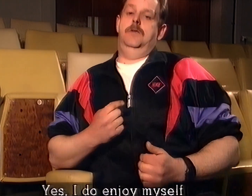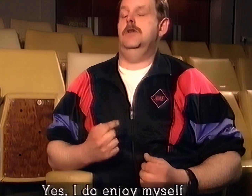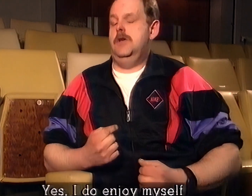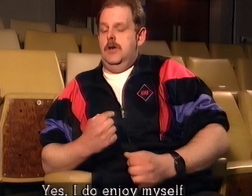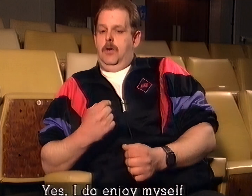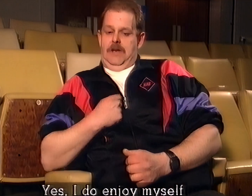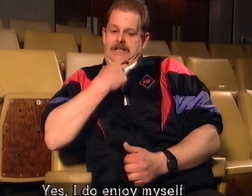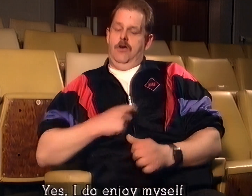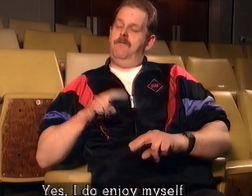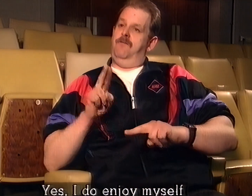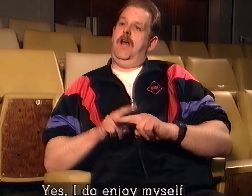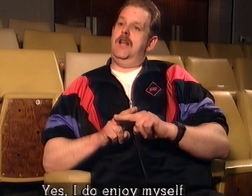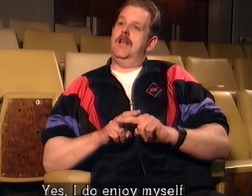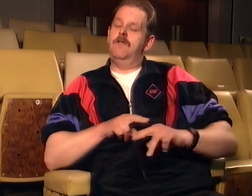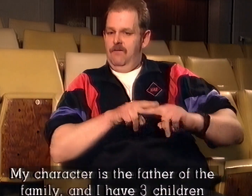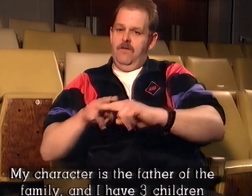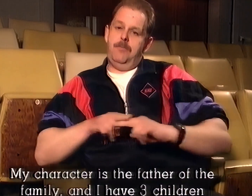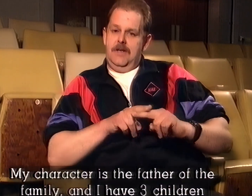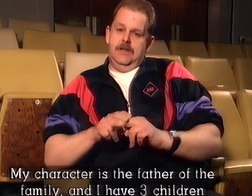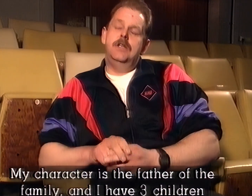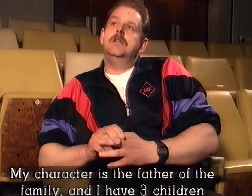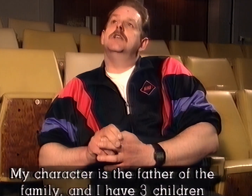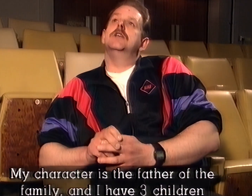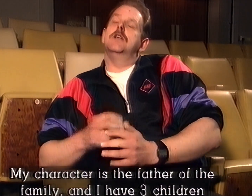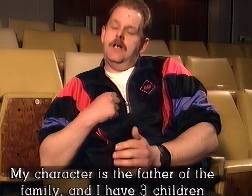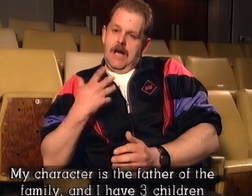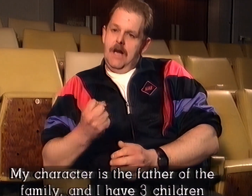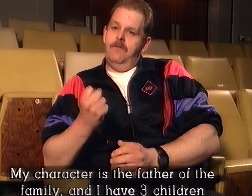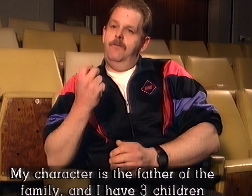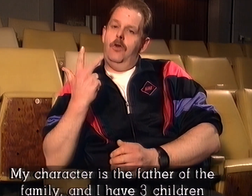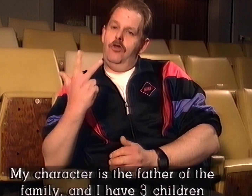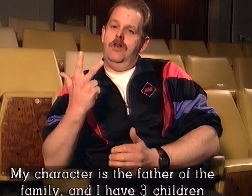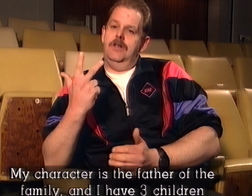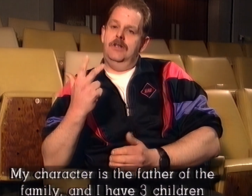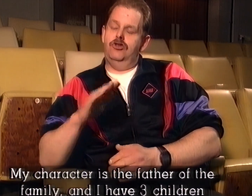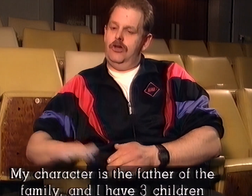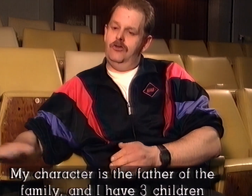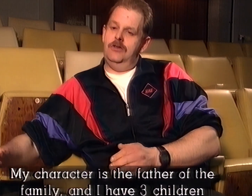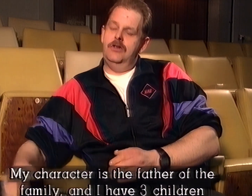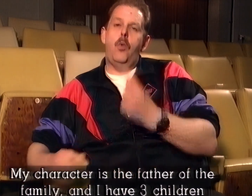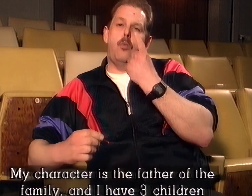Yes, I do enjoy myself. My character is the father of the family, and I have 3